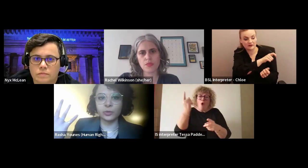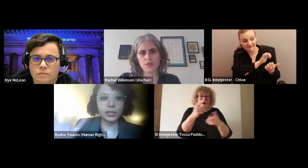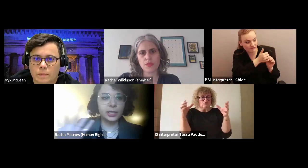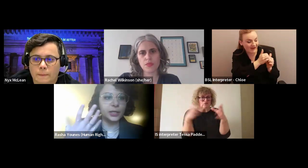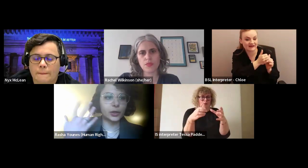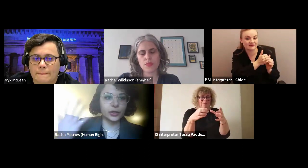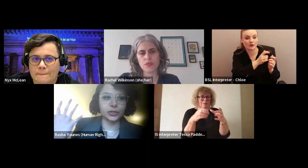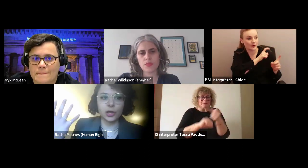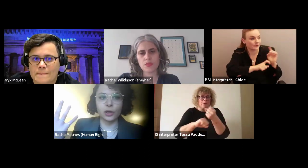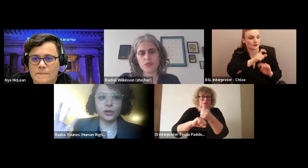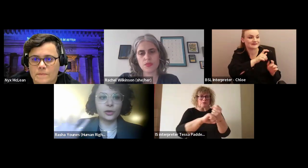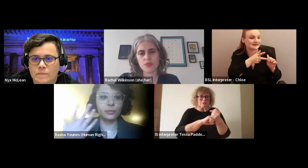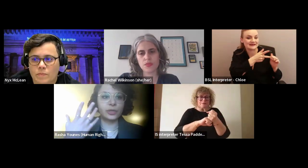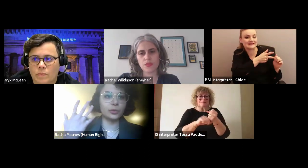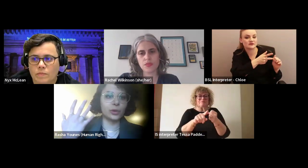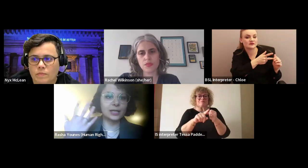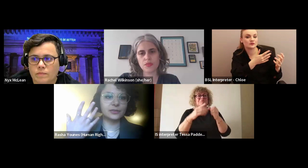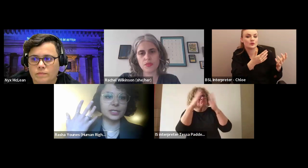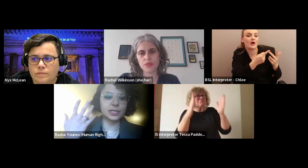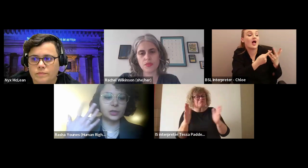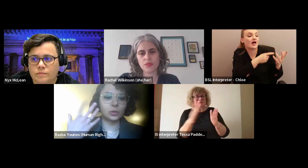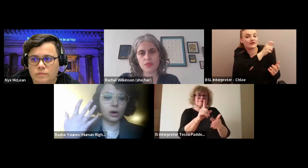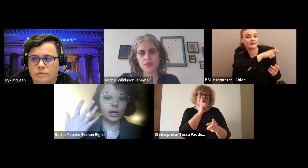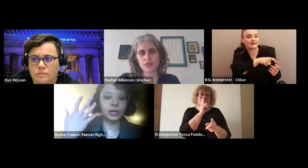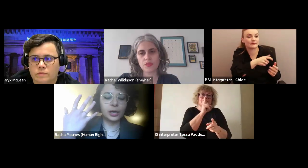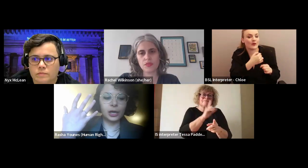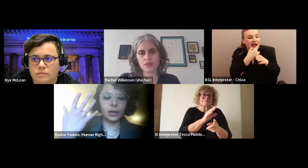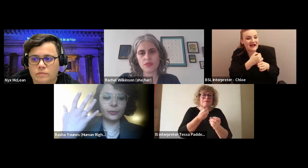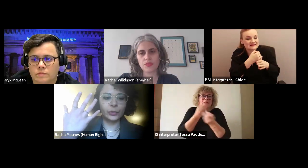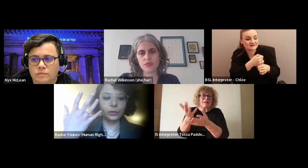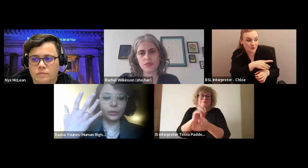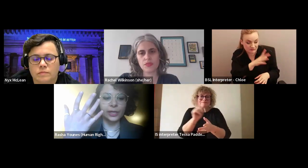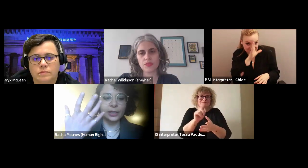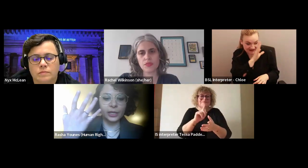friends, community leaders, other people, activists, that you are,